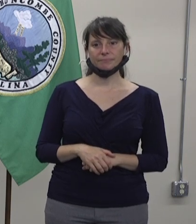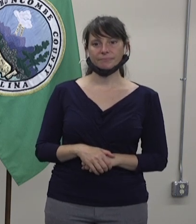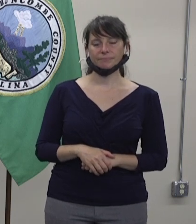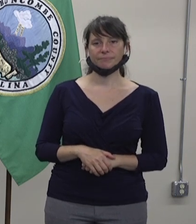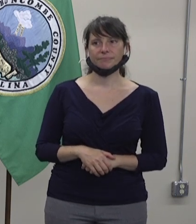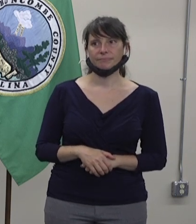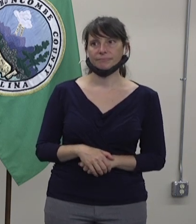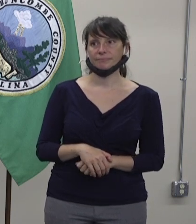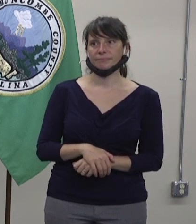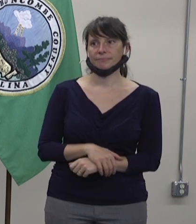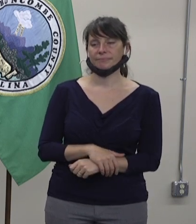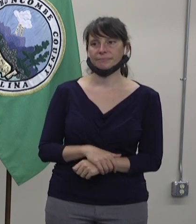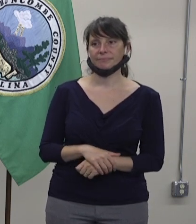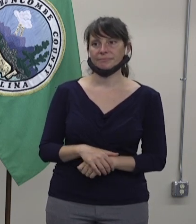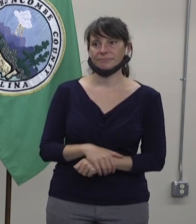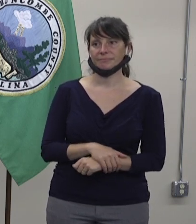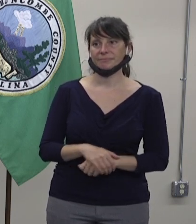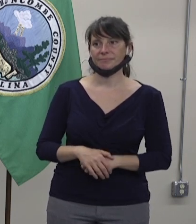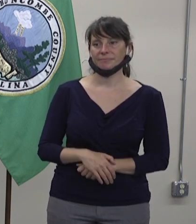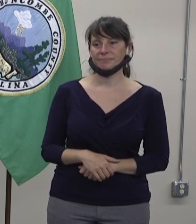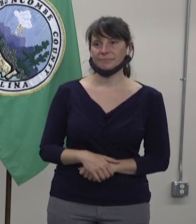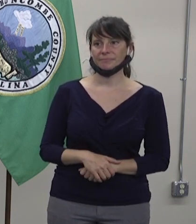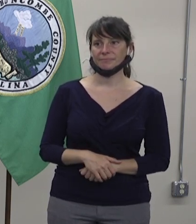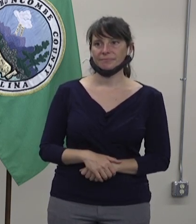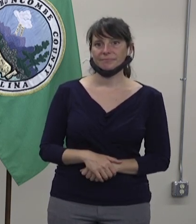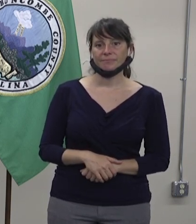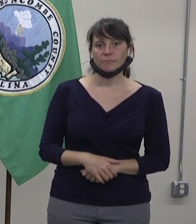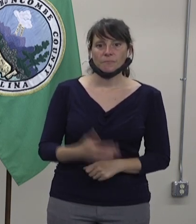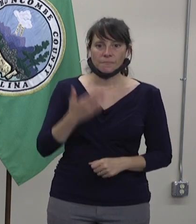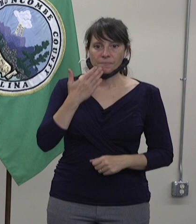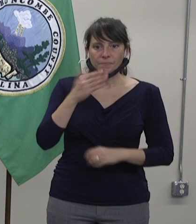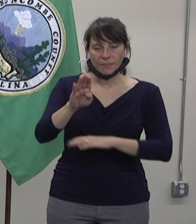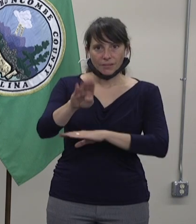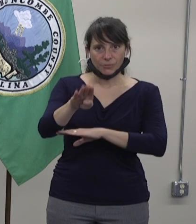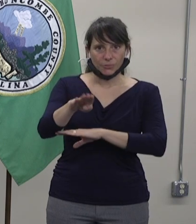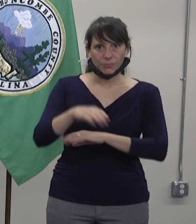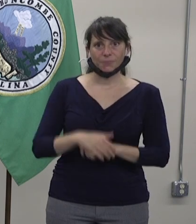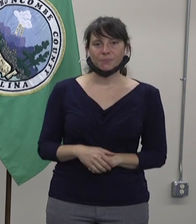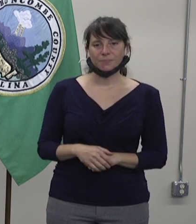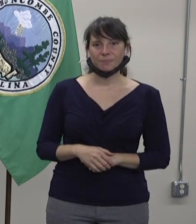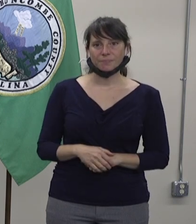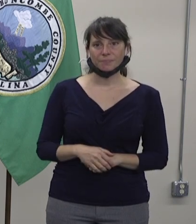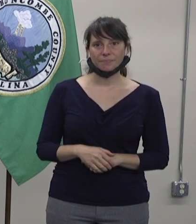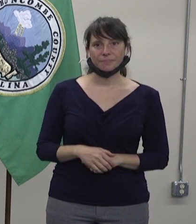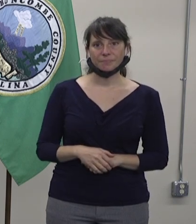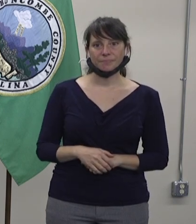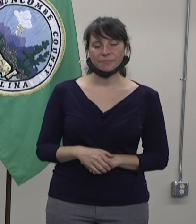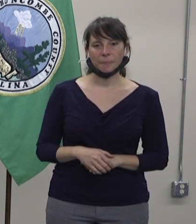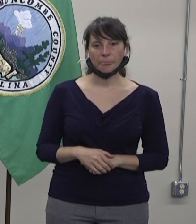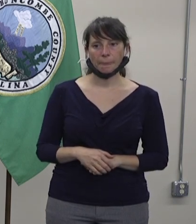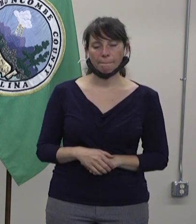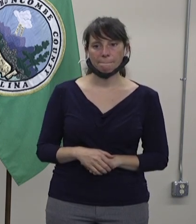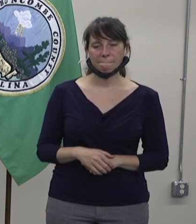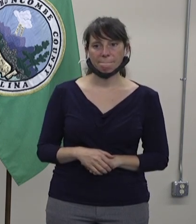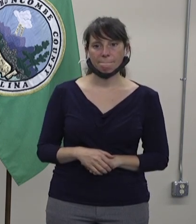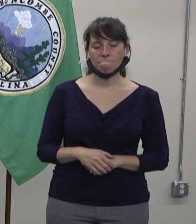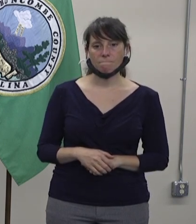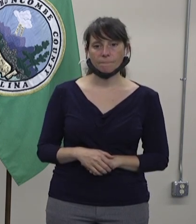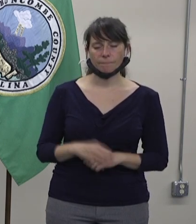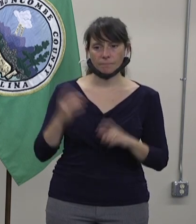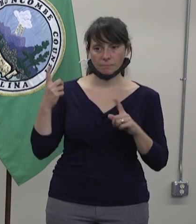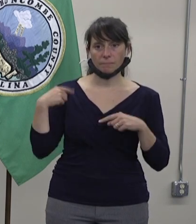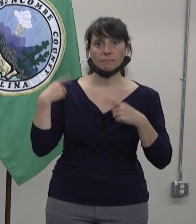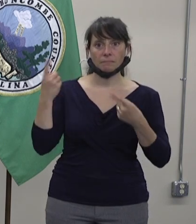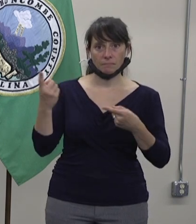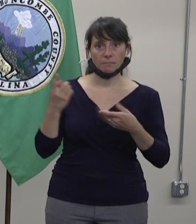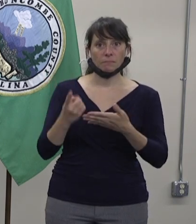Good afternoon. Over the past week, we have seen an